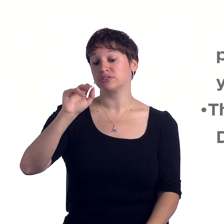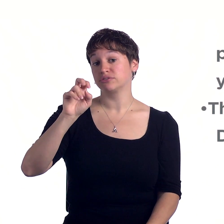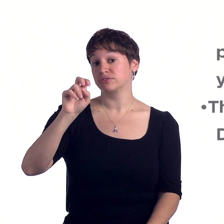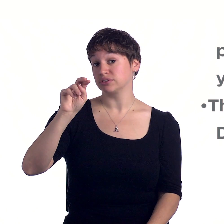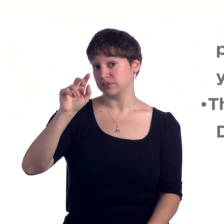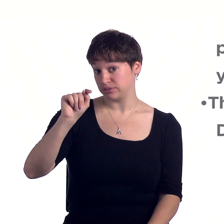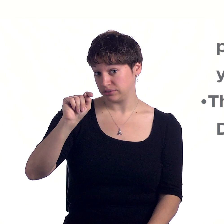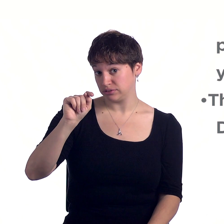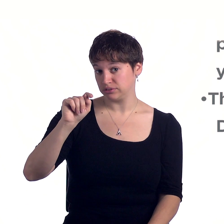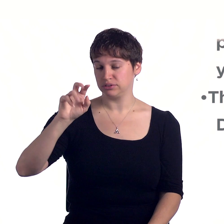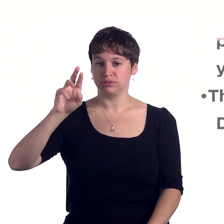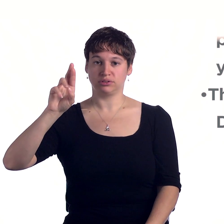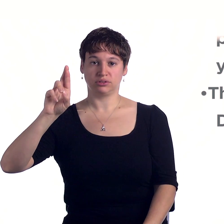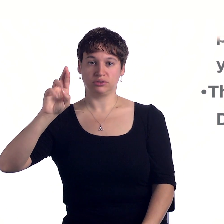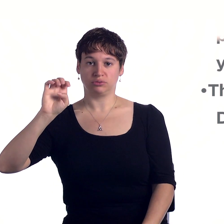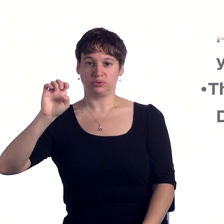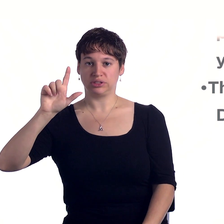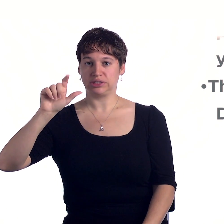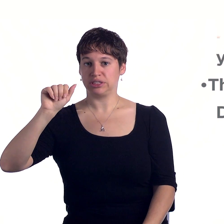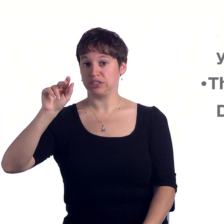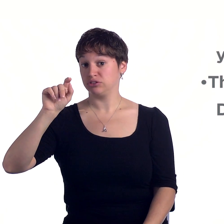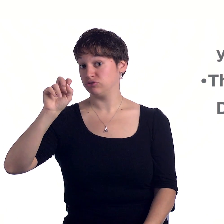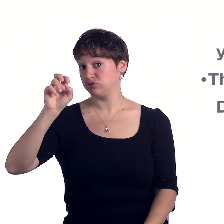the patient relations department,